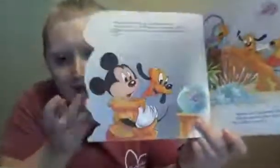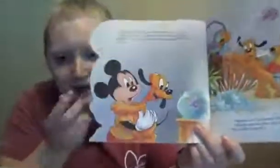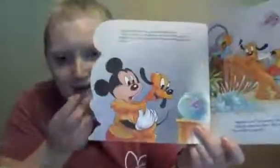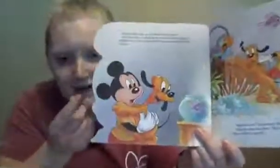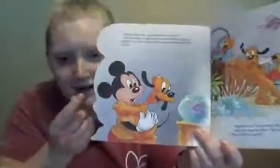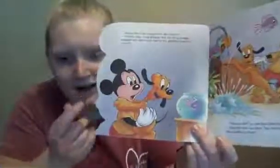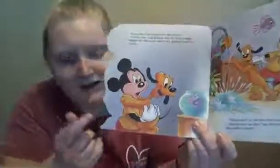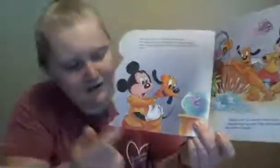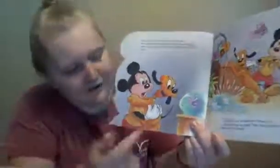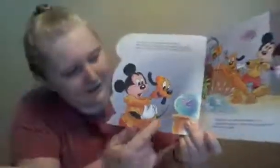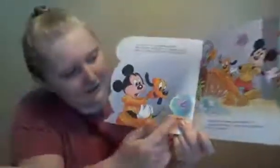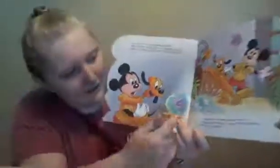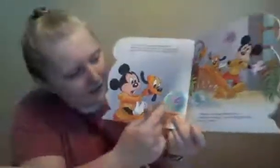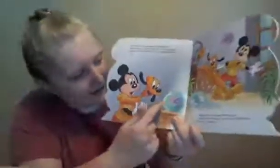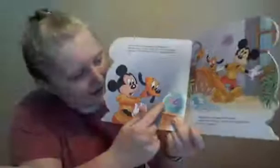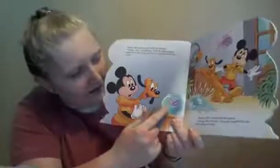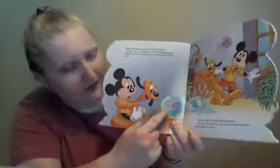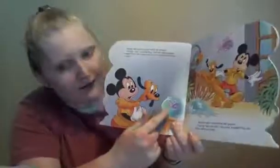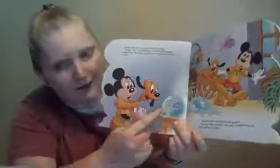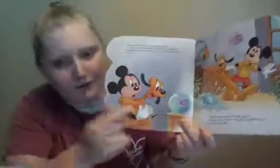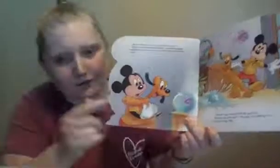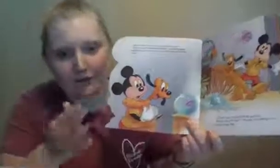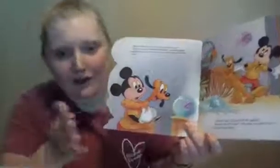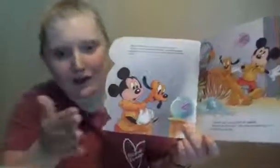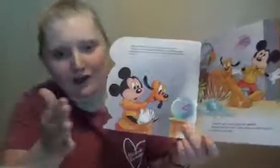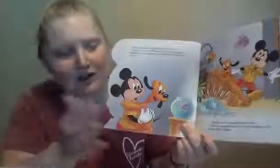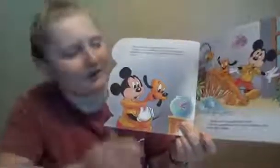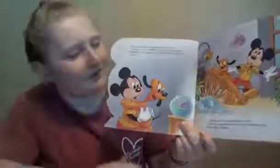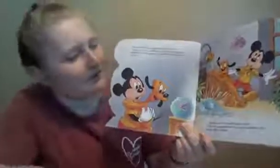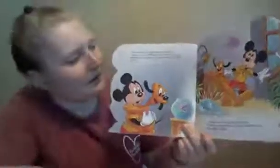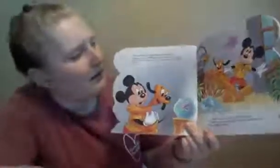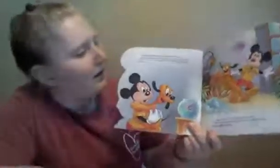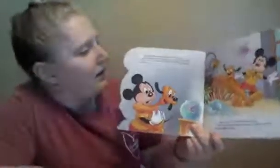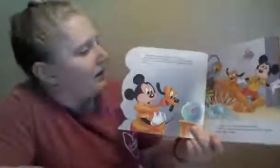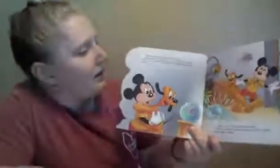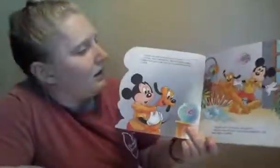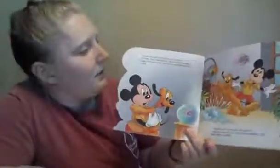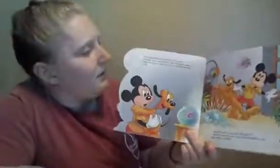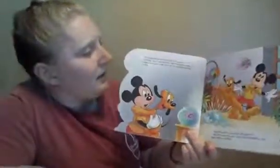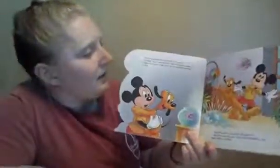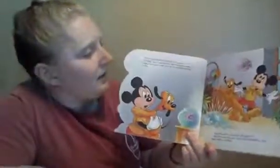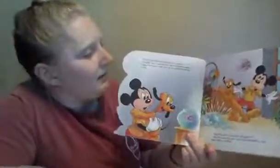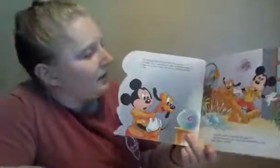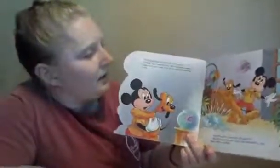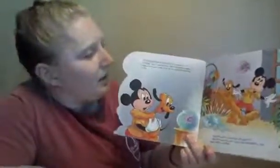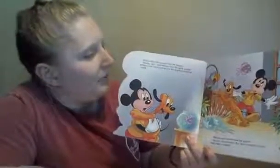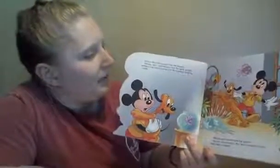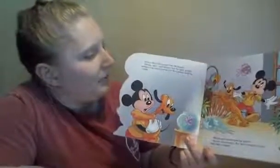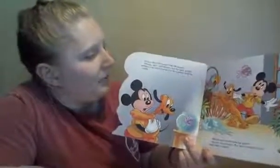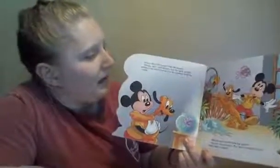And a dog. And a fish. Mickey lifted the puppy from the